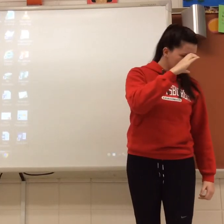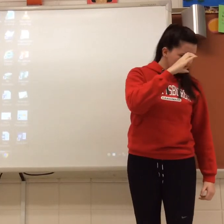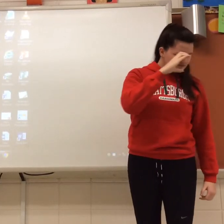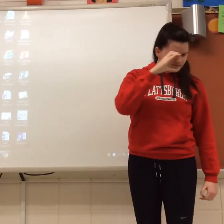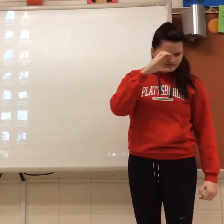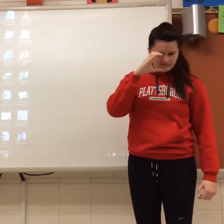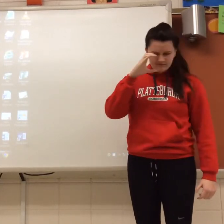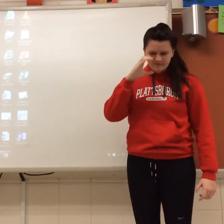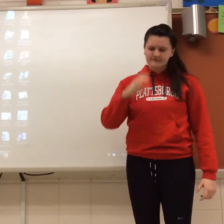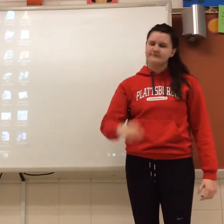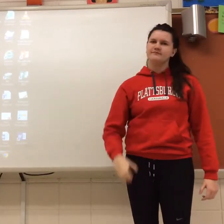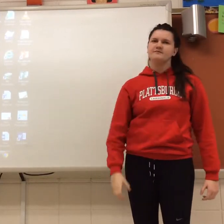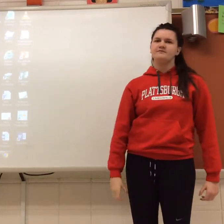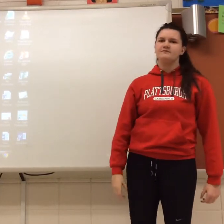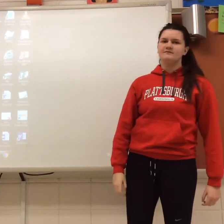it."